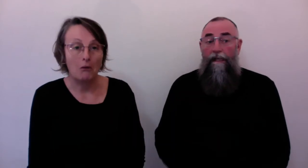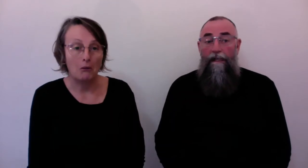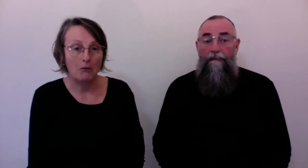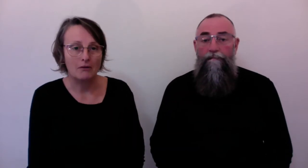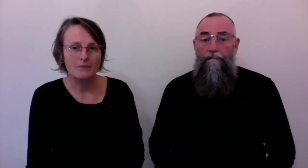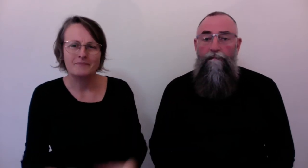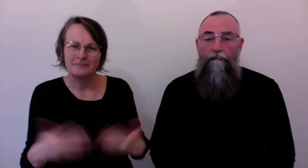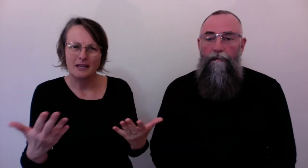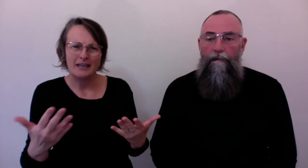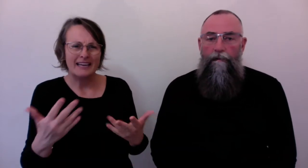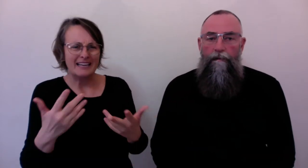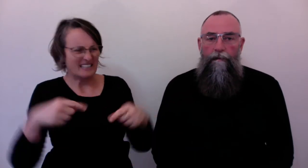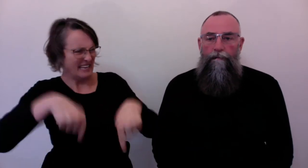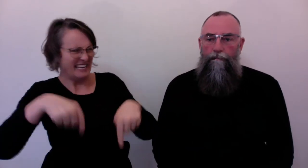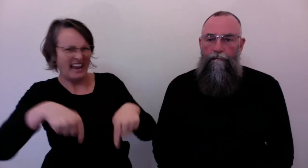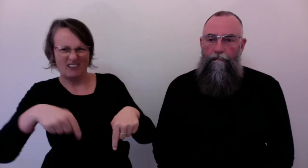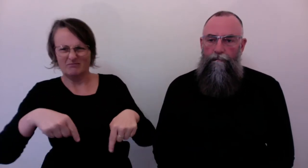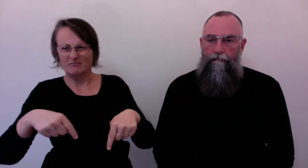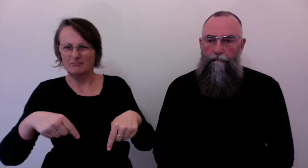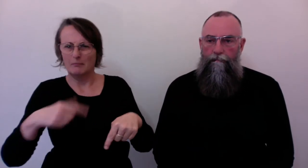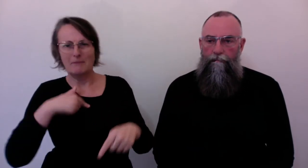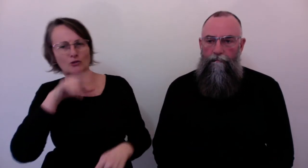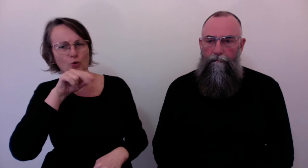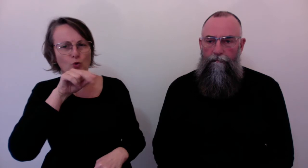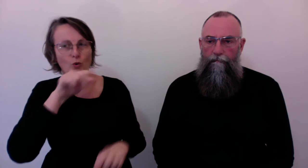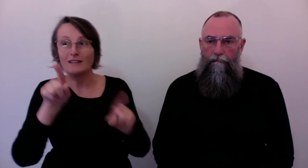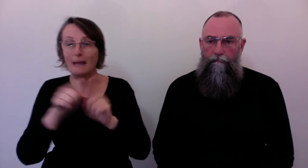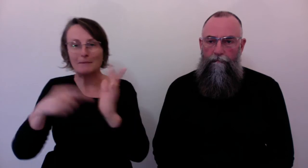hearing our voice in this conversation now versus TV volume?